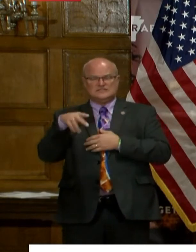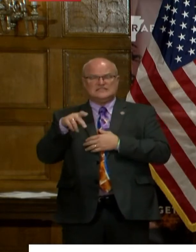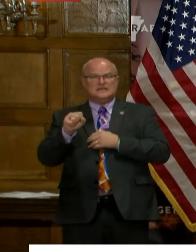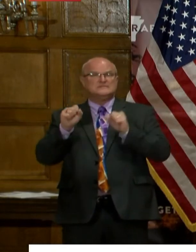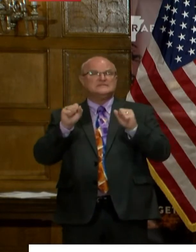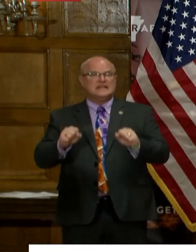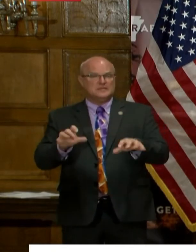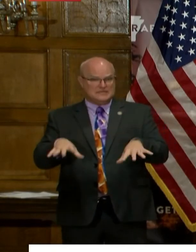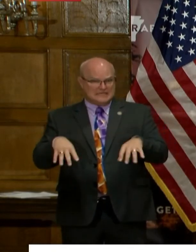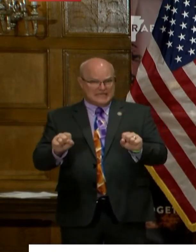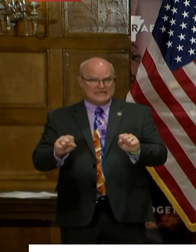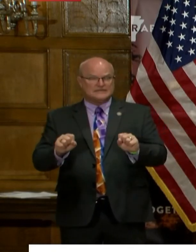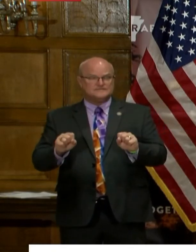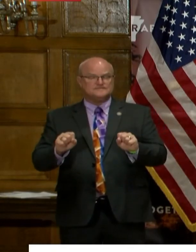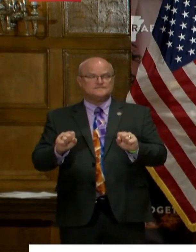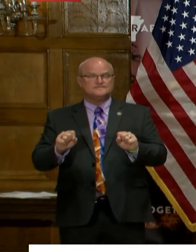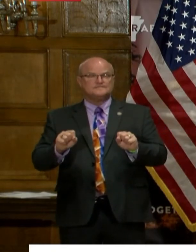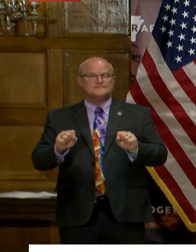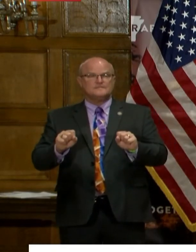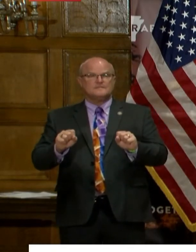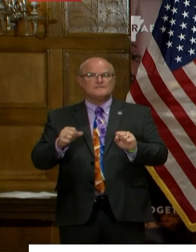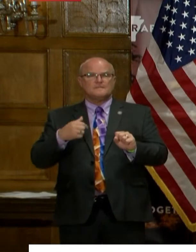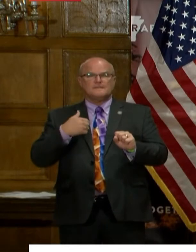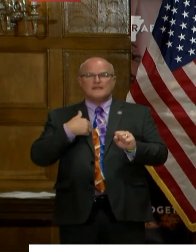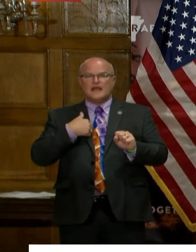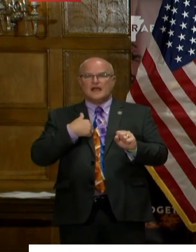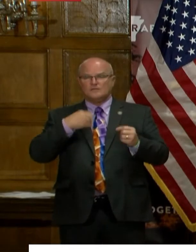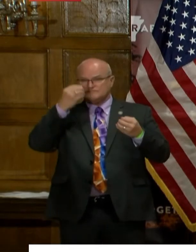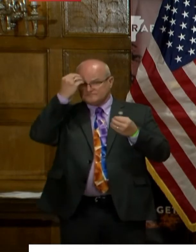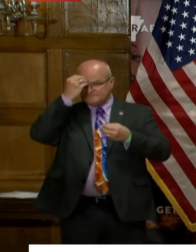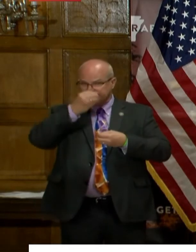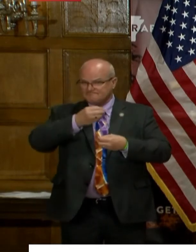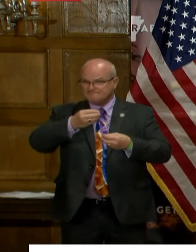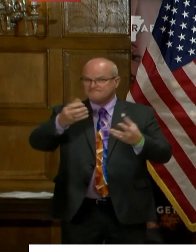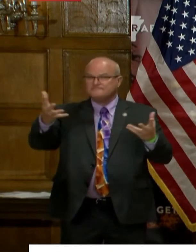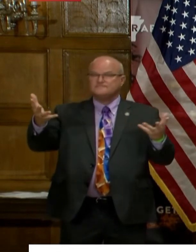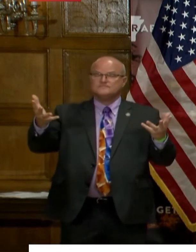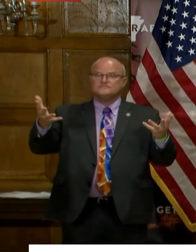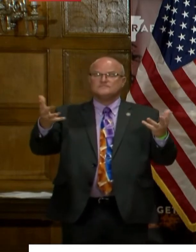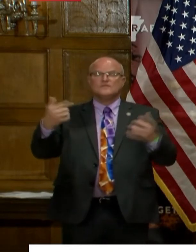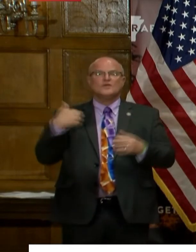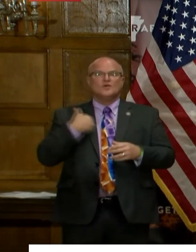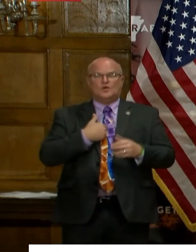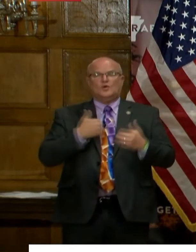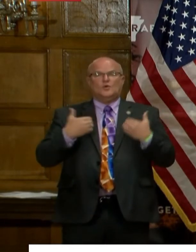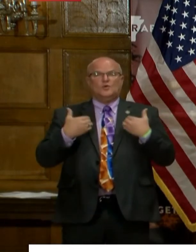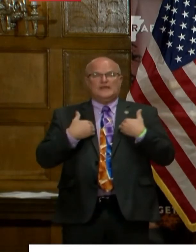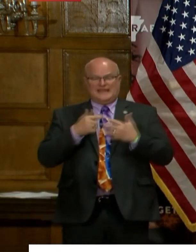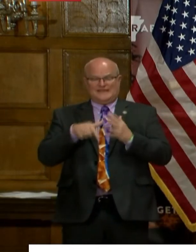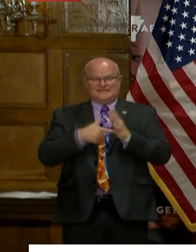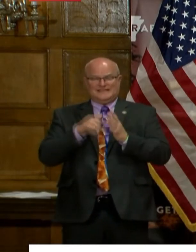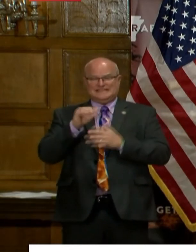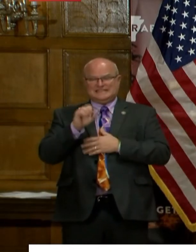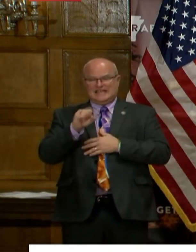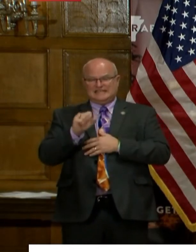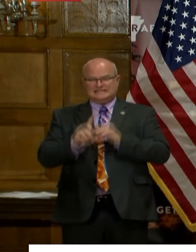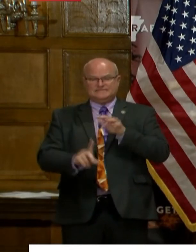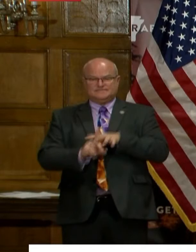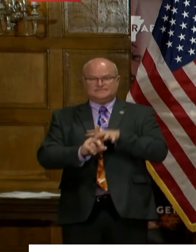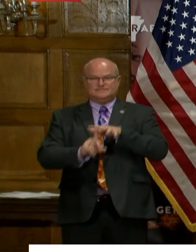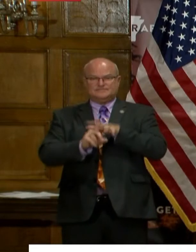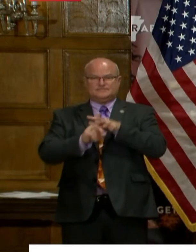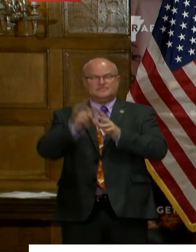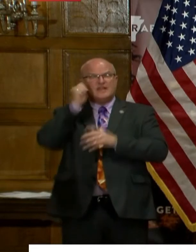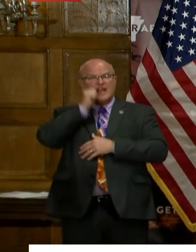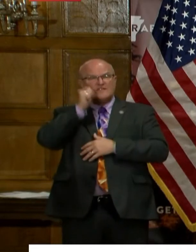can be taken, I want everybody to know that as we have these cases that come in every